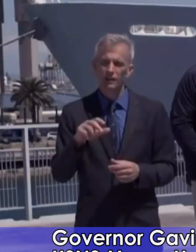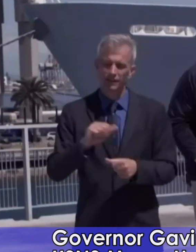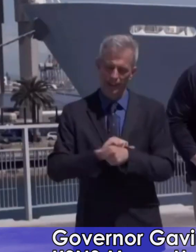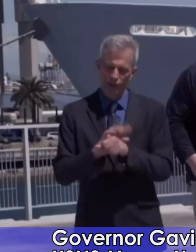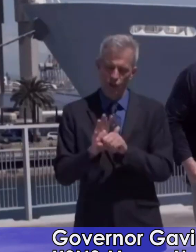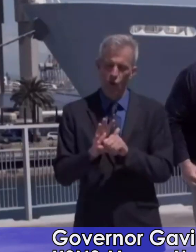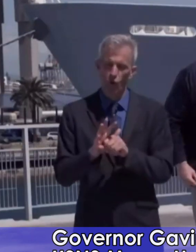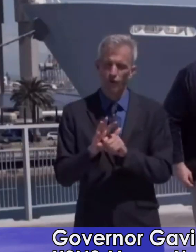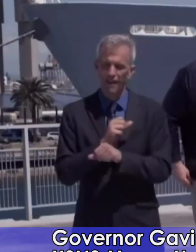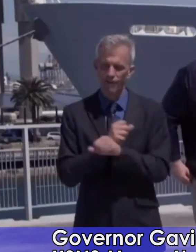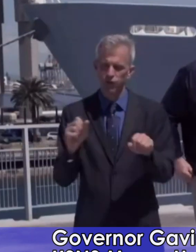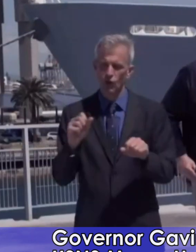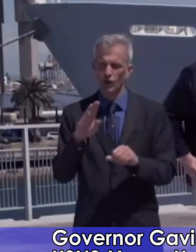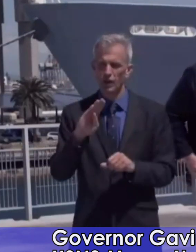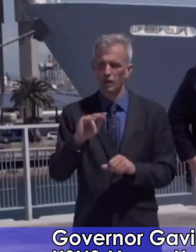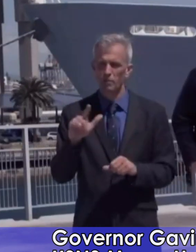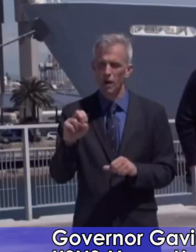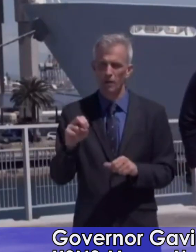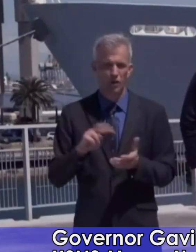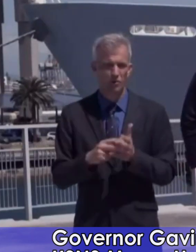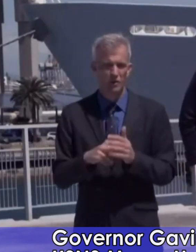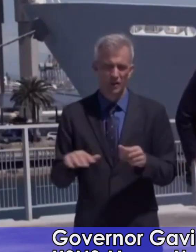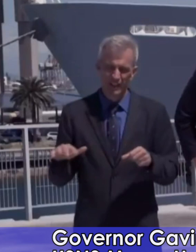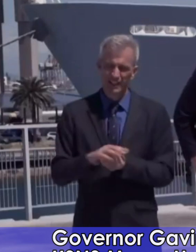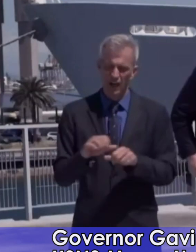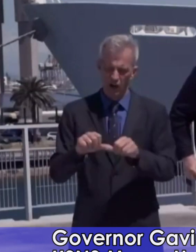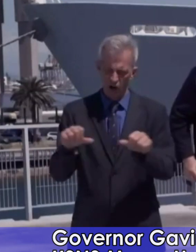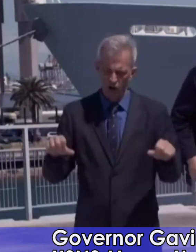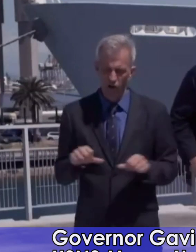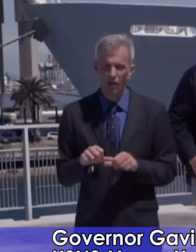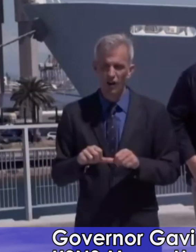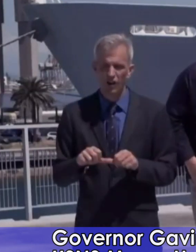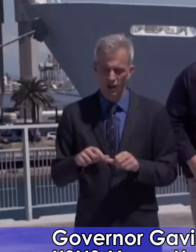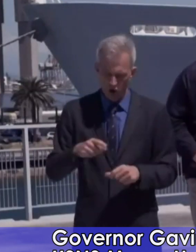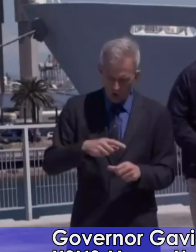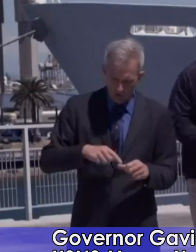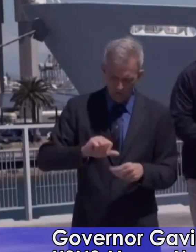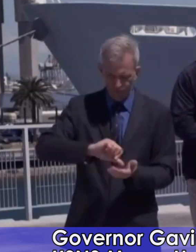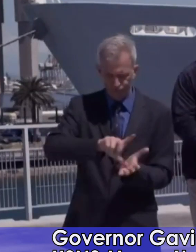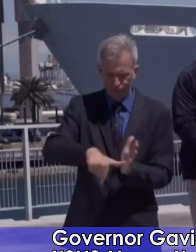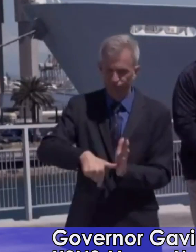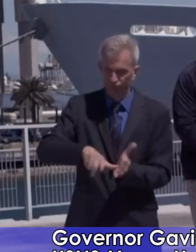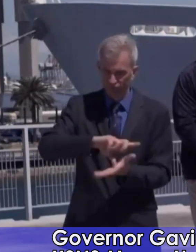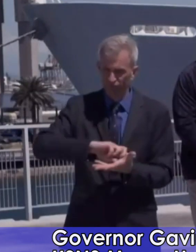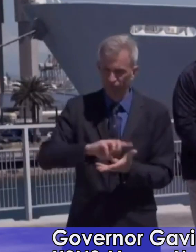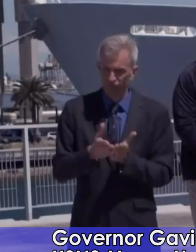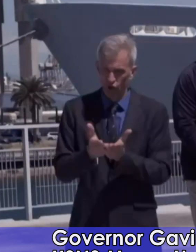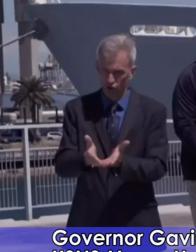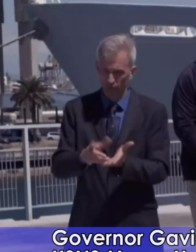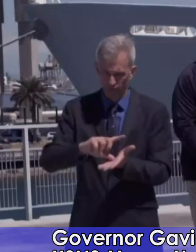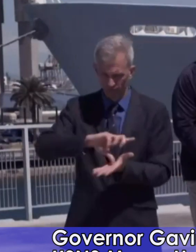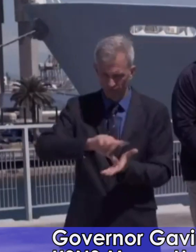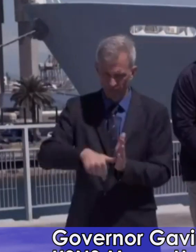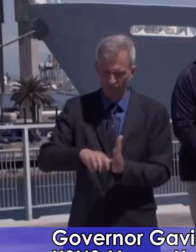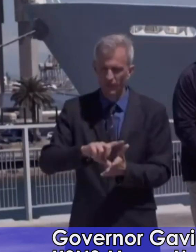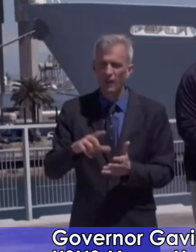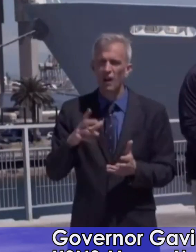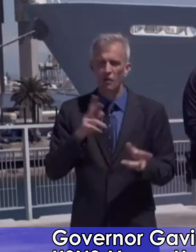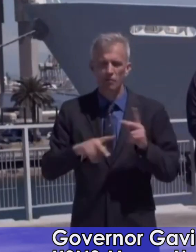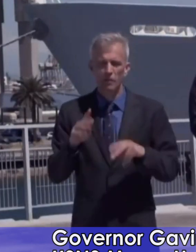bubble. When we say bubble, it's the entire area around this site. The men and women that are on board are not going to